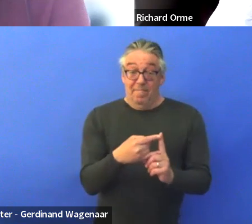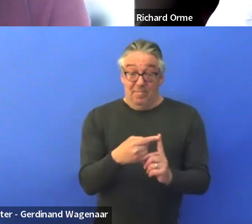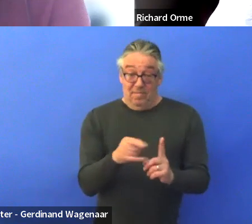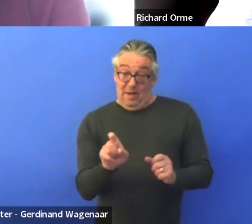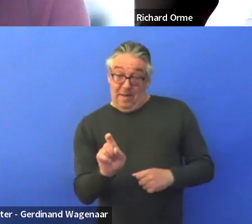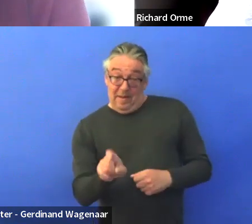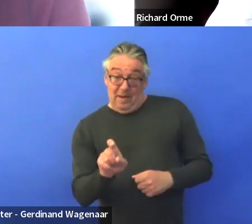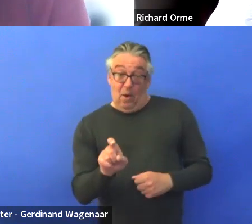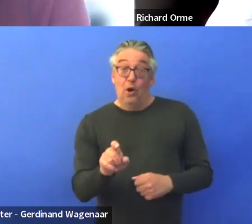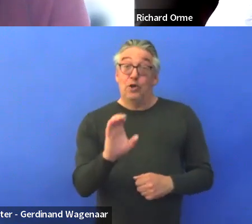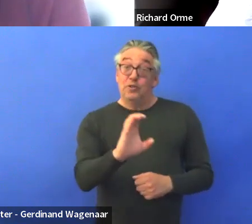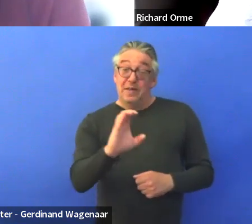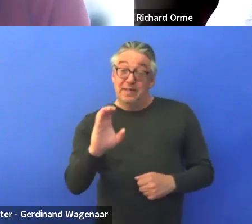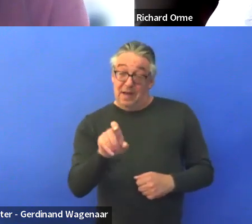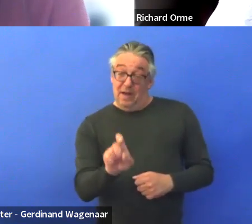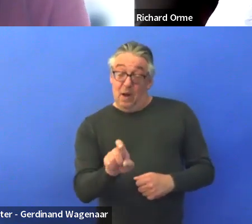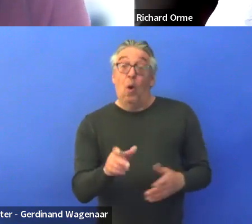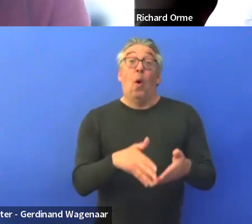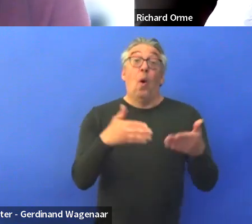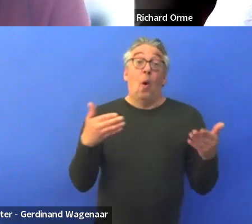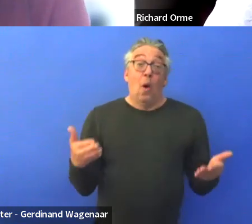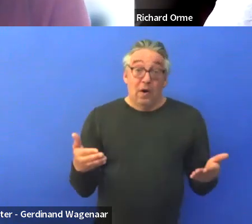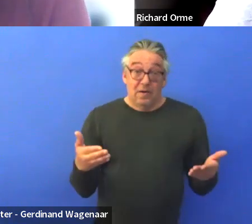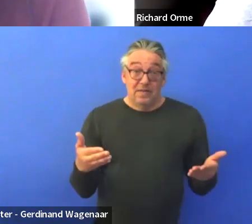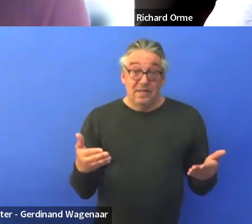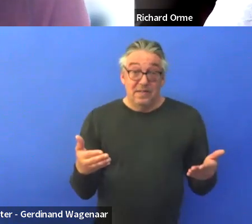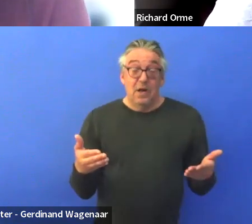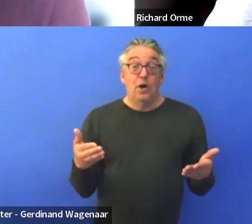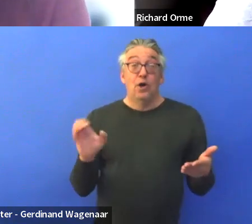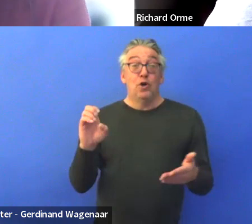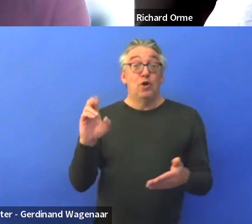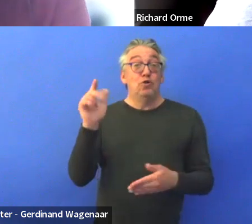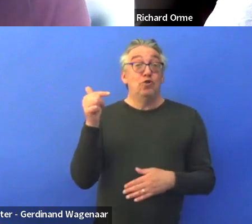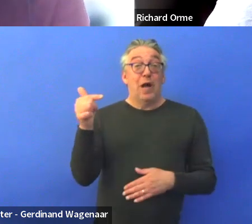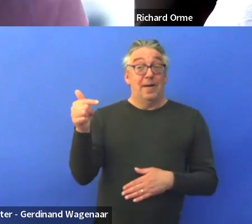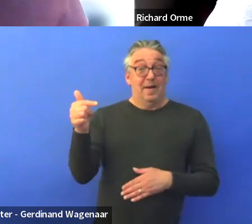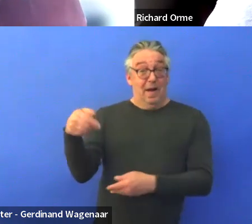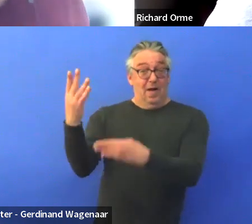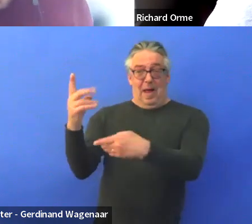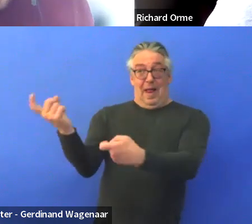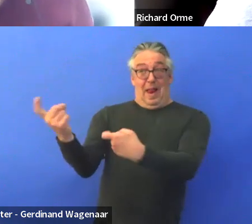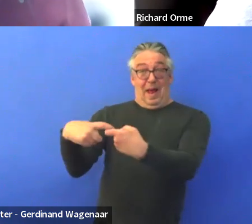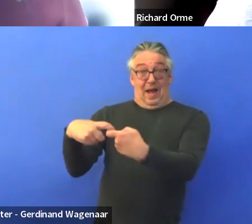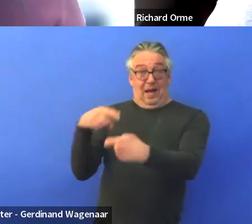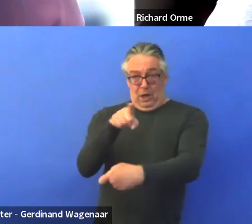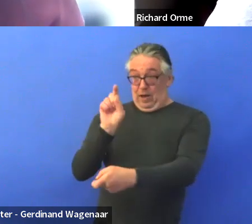on the link that is being shared in the chat.